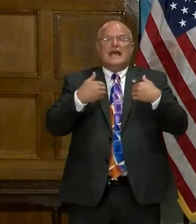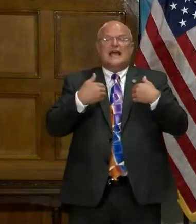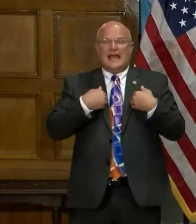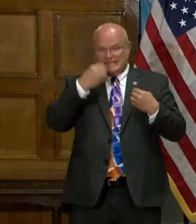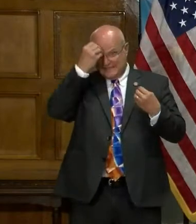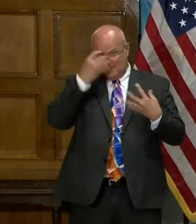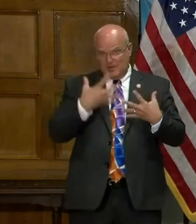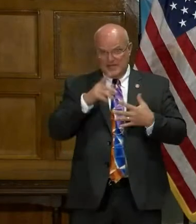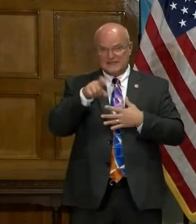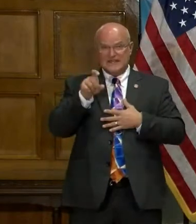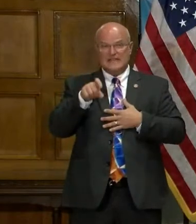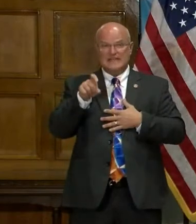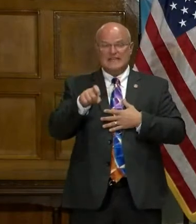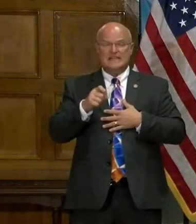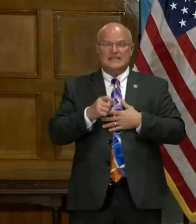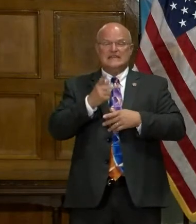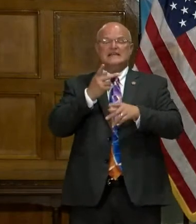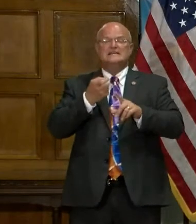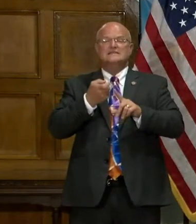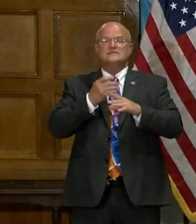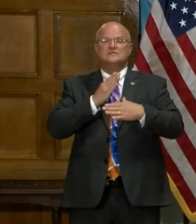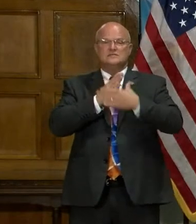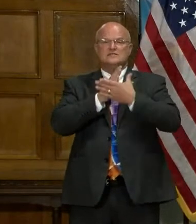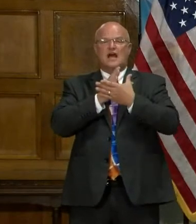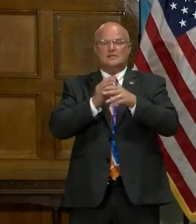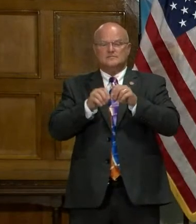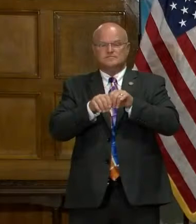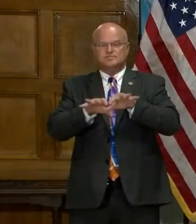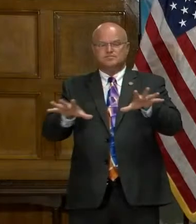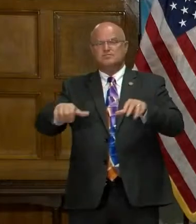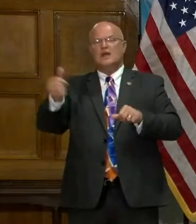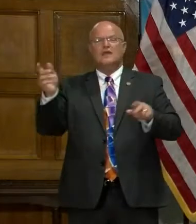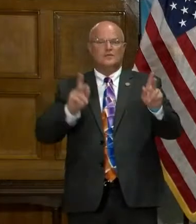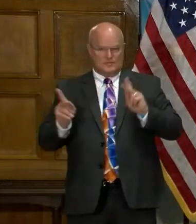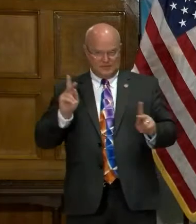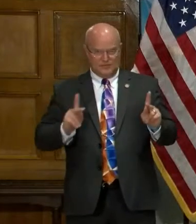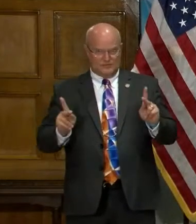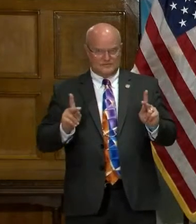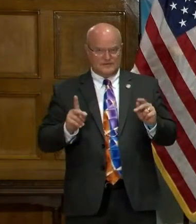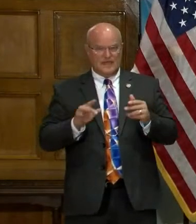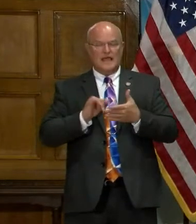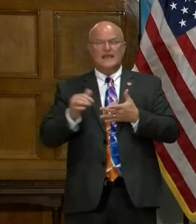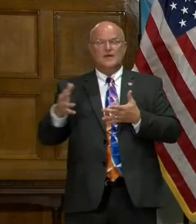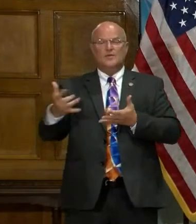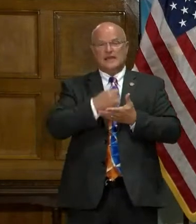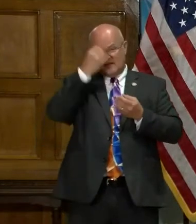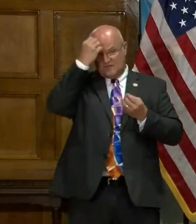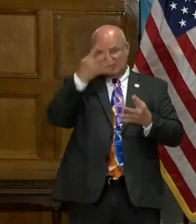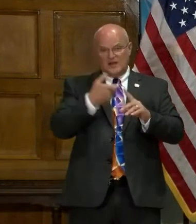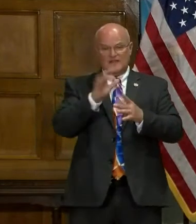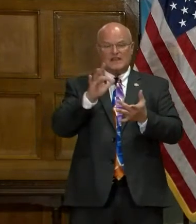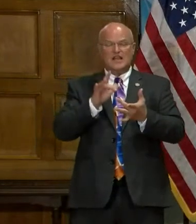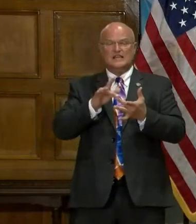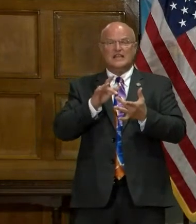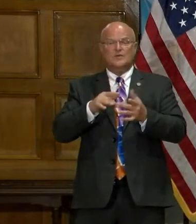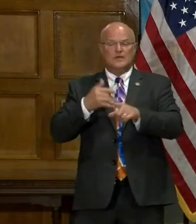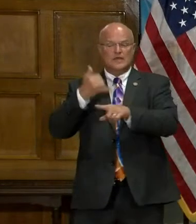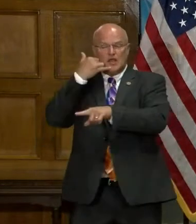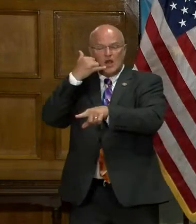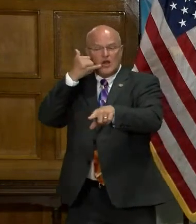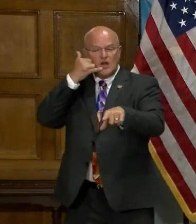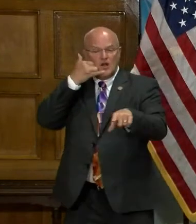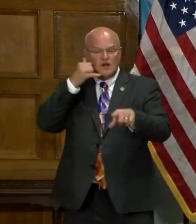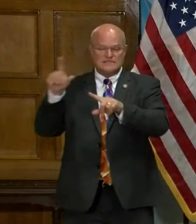the information they need to keep from spreading COVID-19 to others, and that we gather information on their contacts so we can get